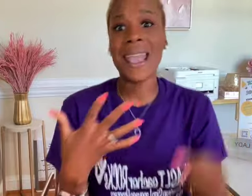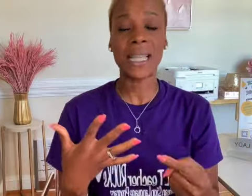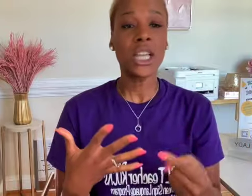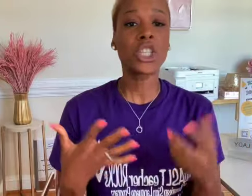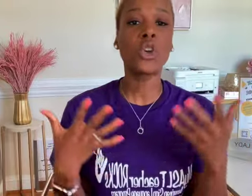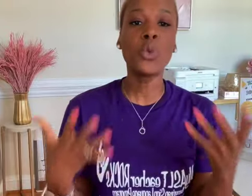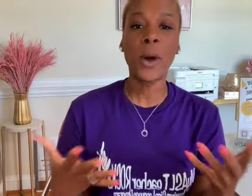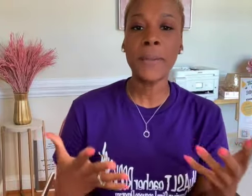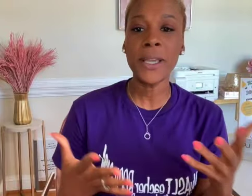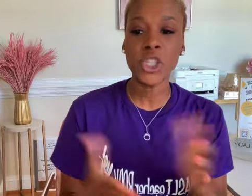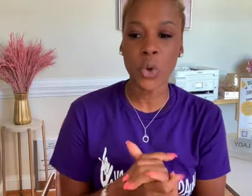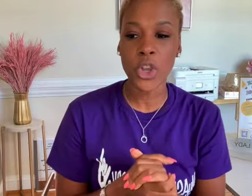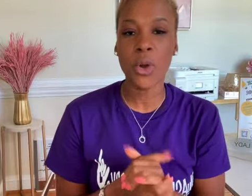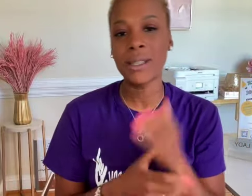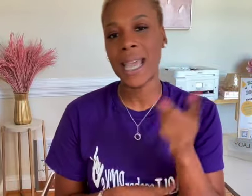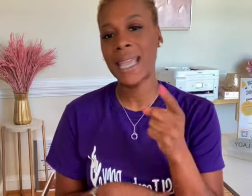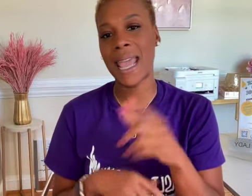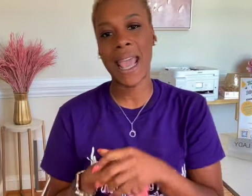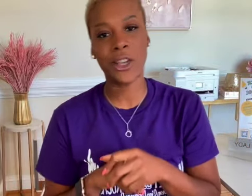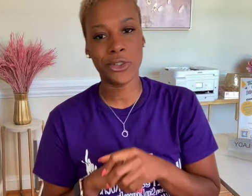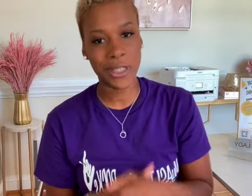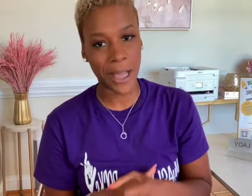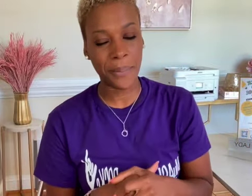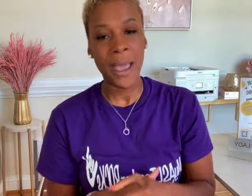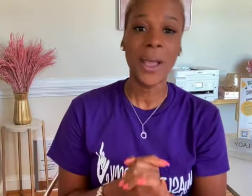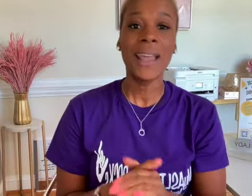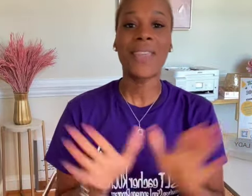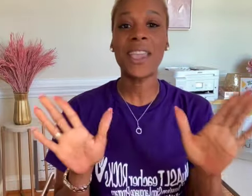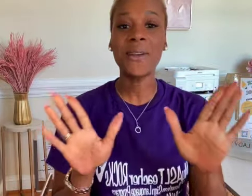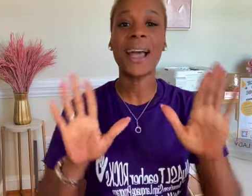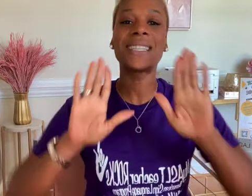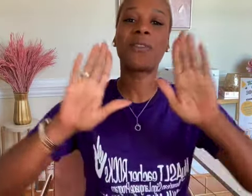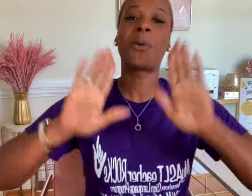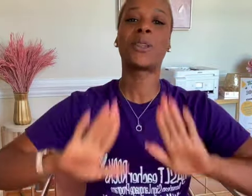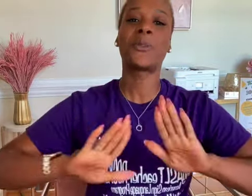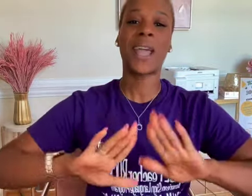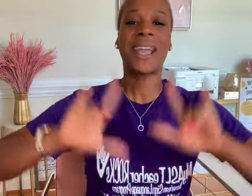And so you want to be sure you are taking that extra step. Thank you guys. Have a wonderful day.